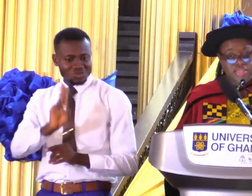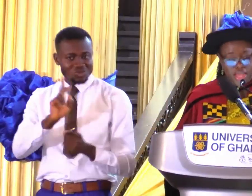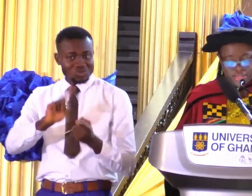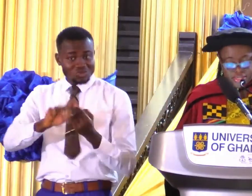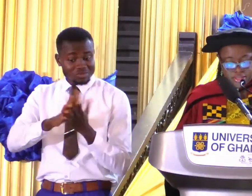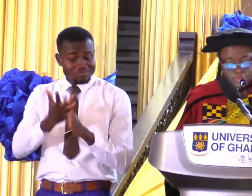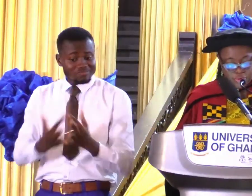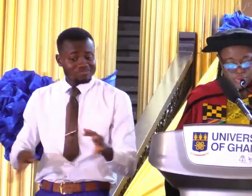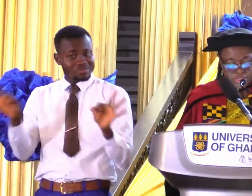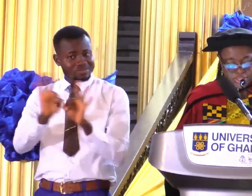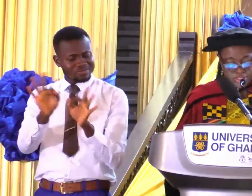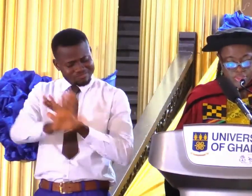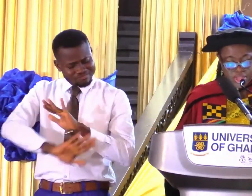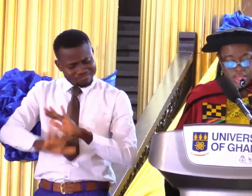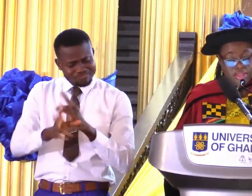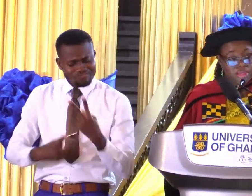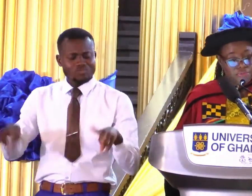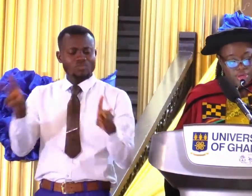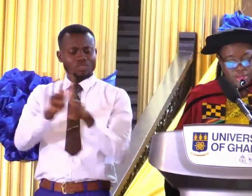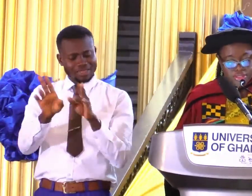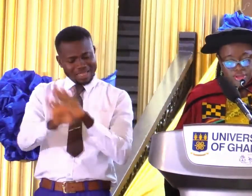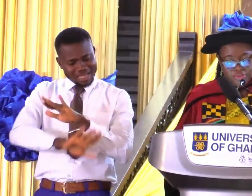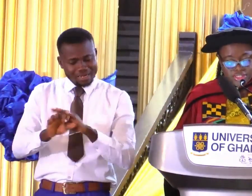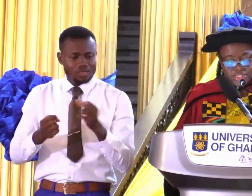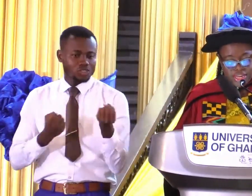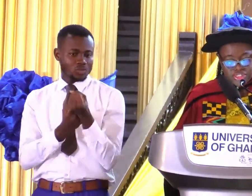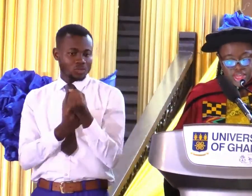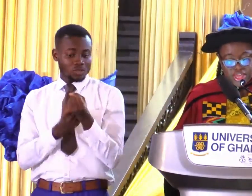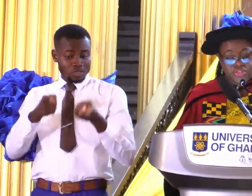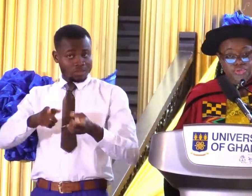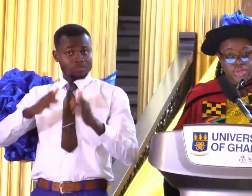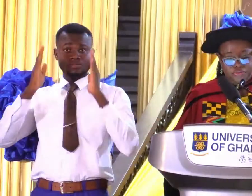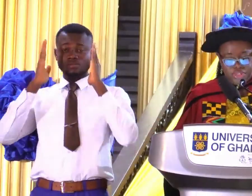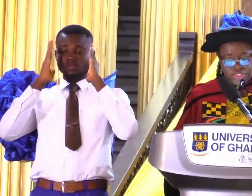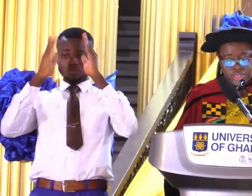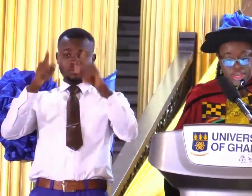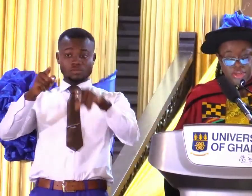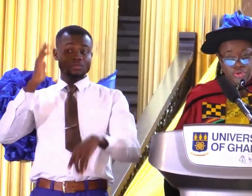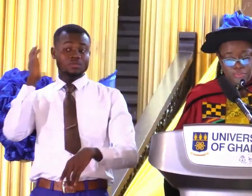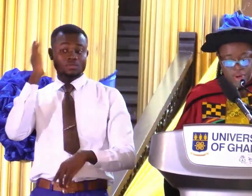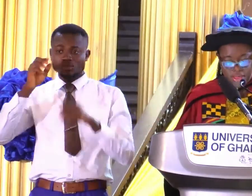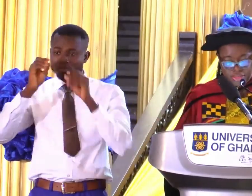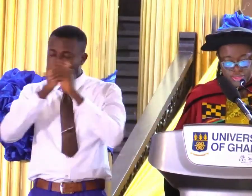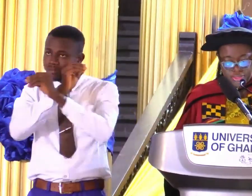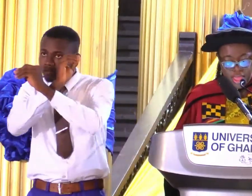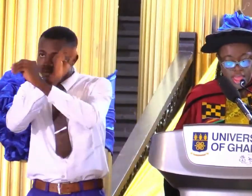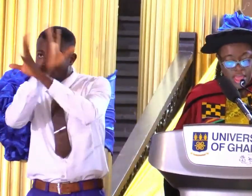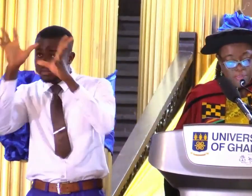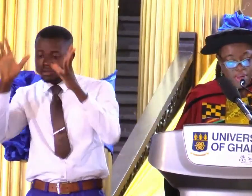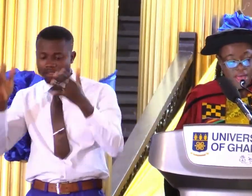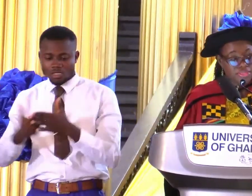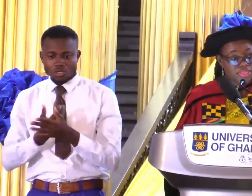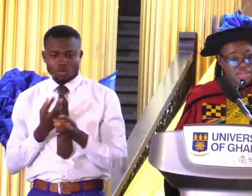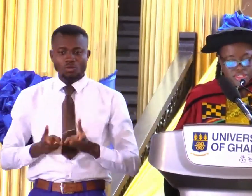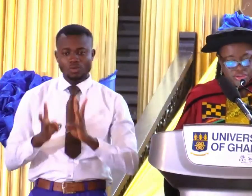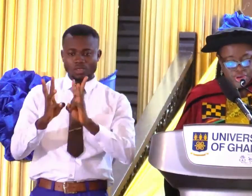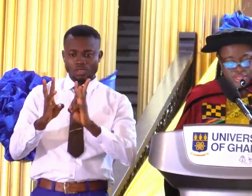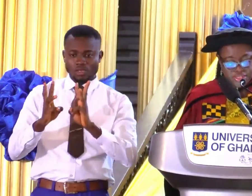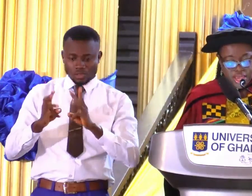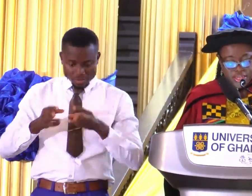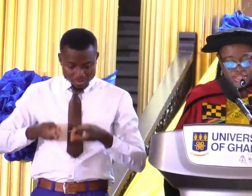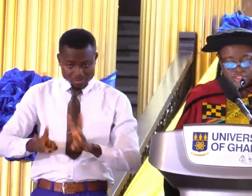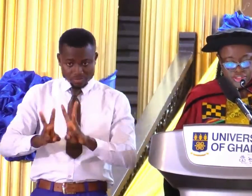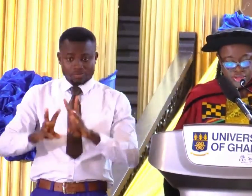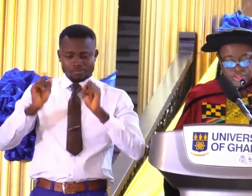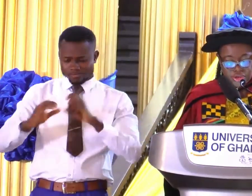and undersupported. The focus of this lecture is to envision a new path, a path that integrates